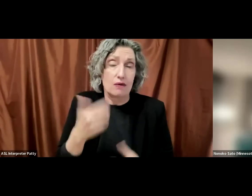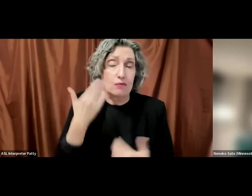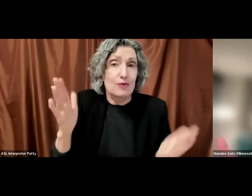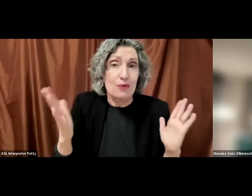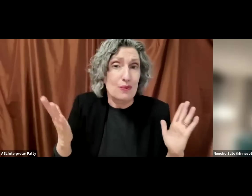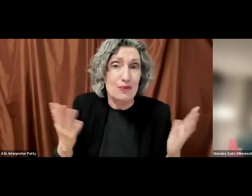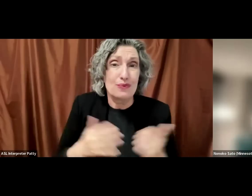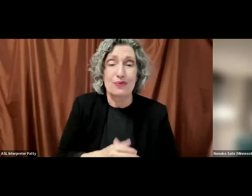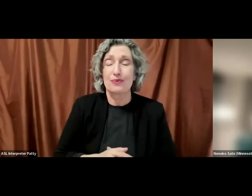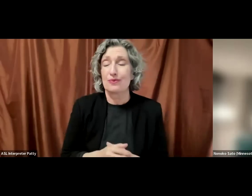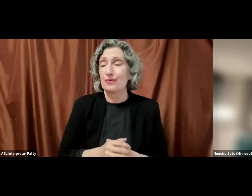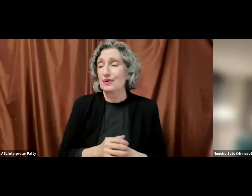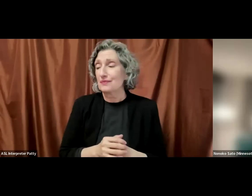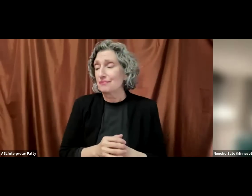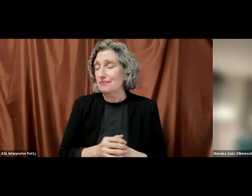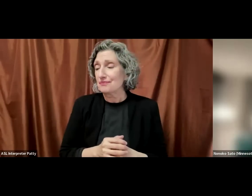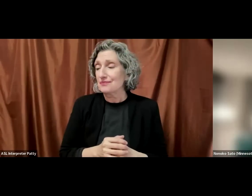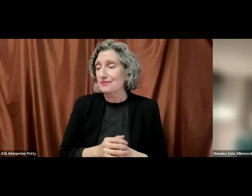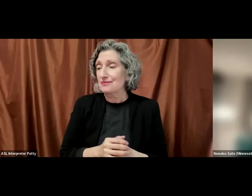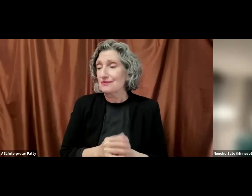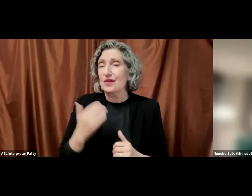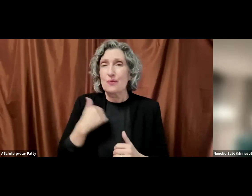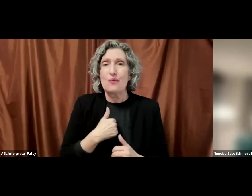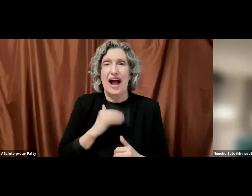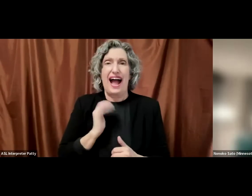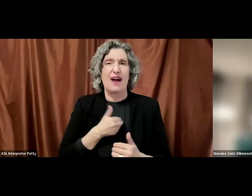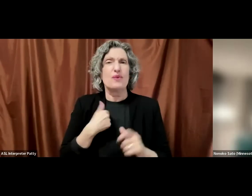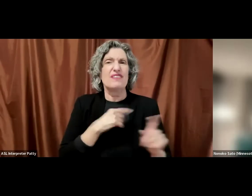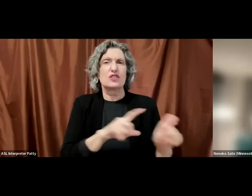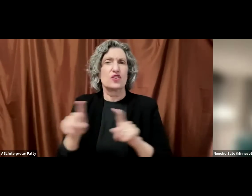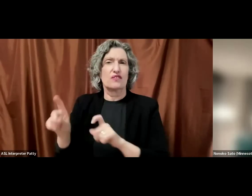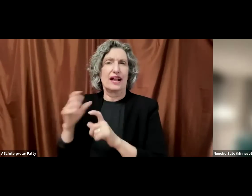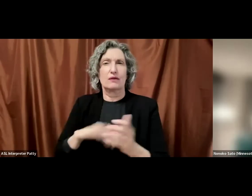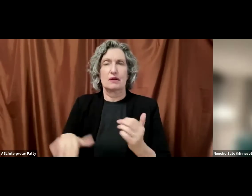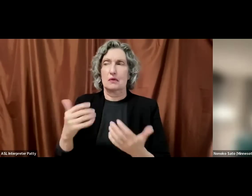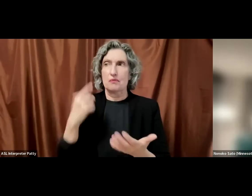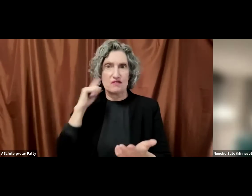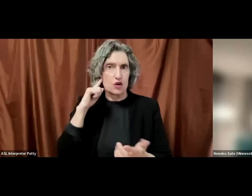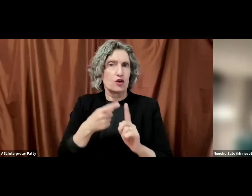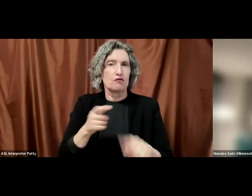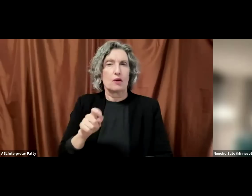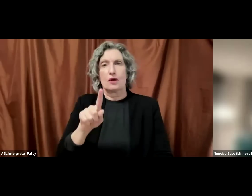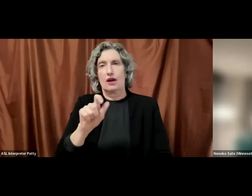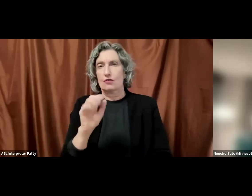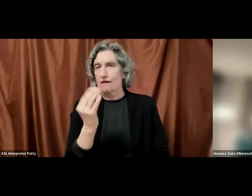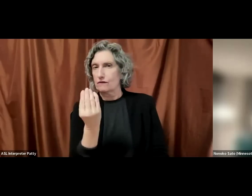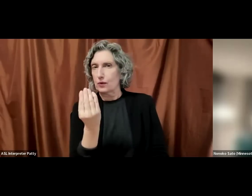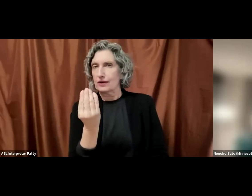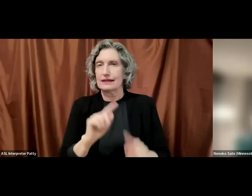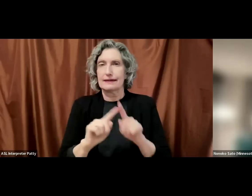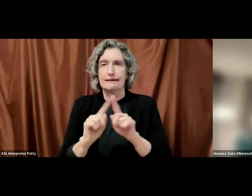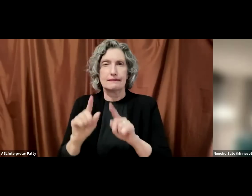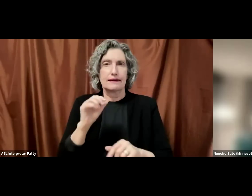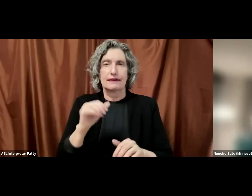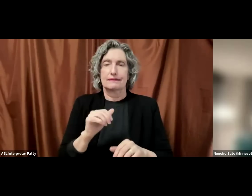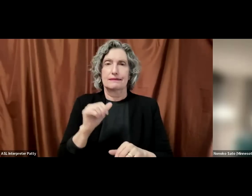We've received feedback from about 114 nonprofits in our survey across Minnesota with real-life examples of funding impact or